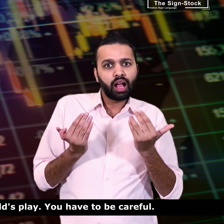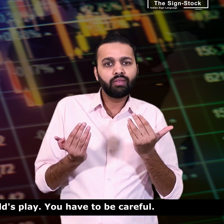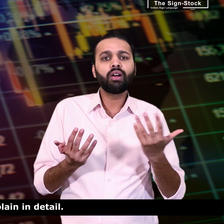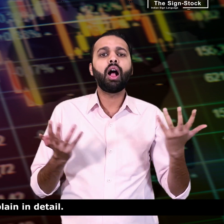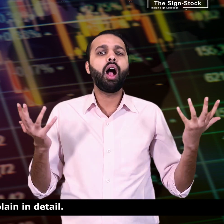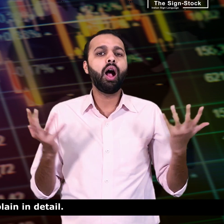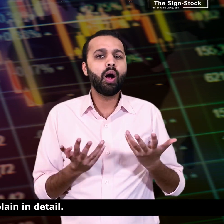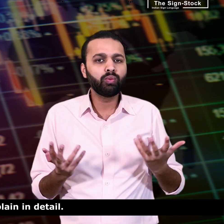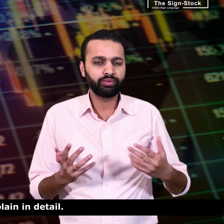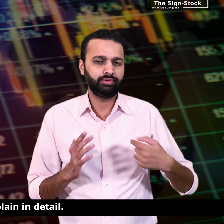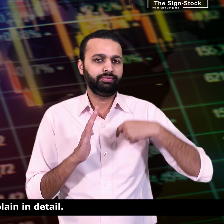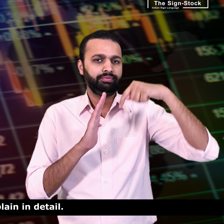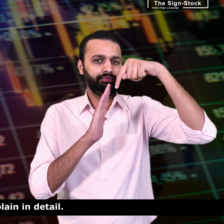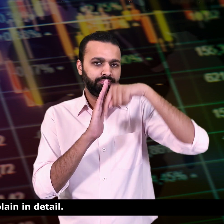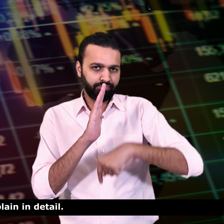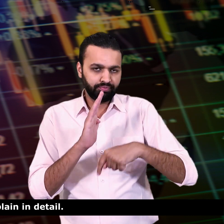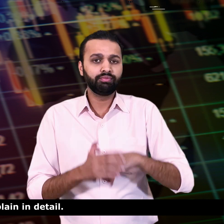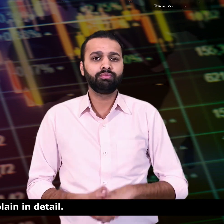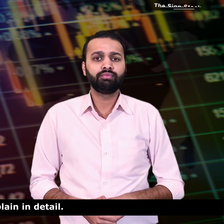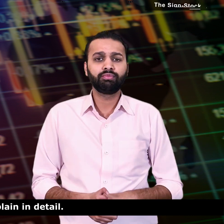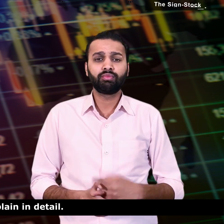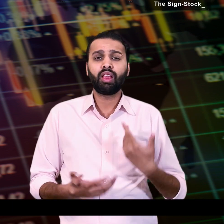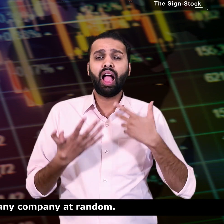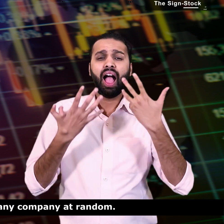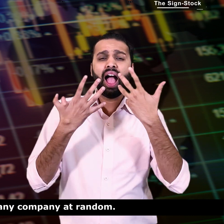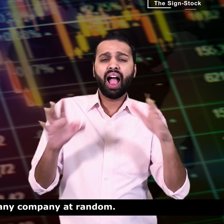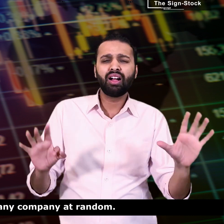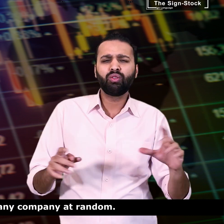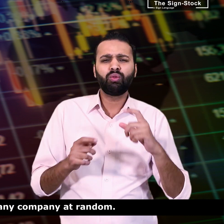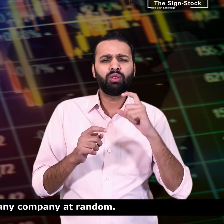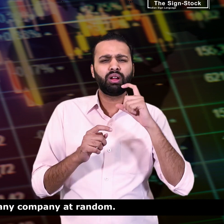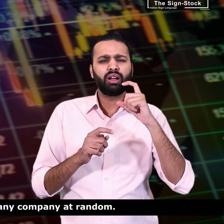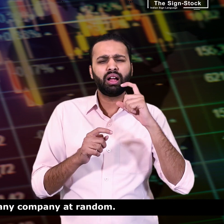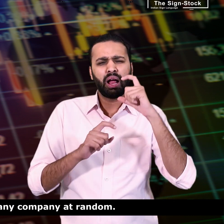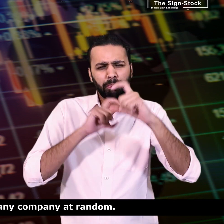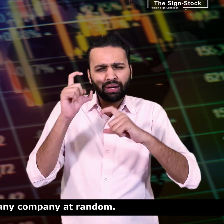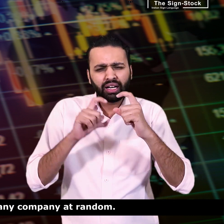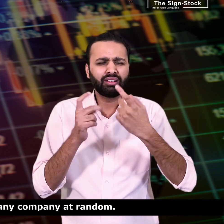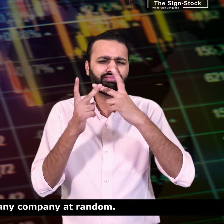Let me explain in detail. You cannot invest in any company at random.